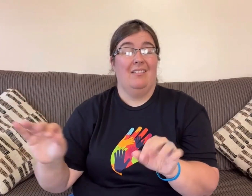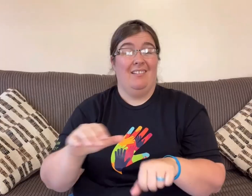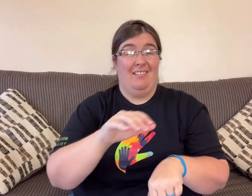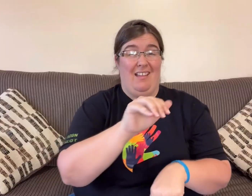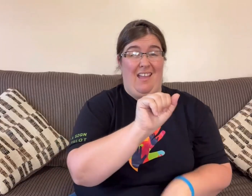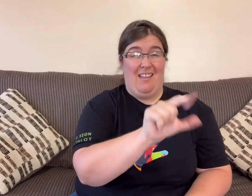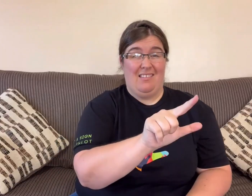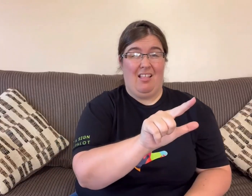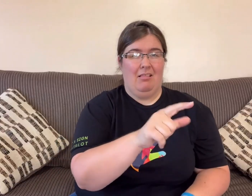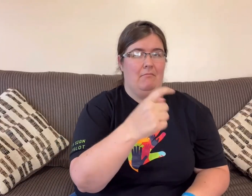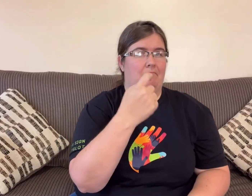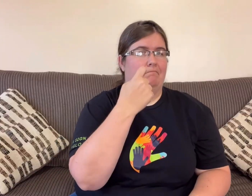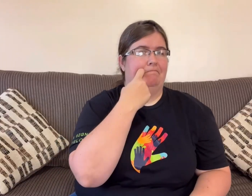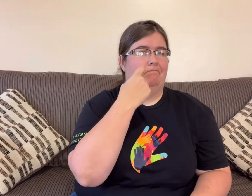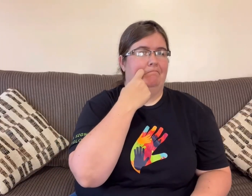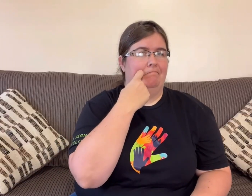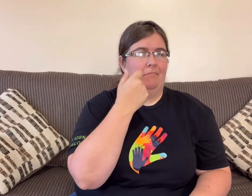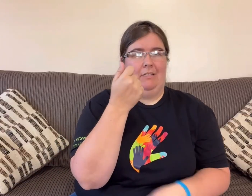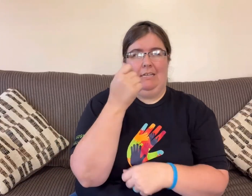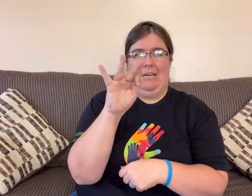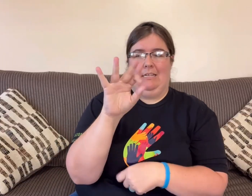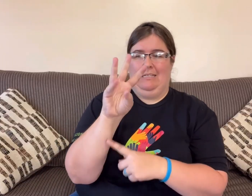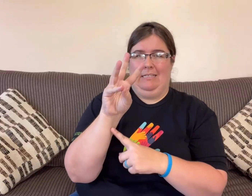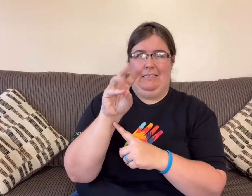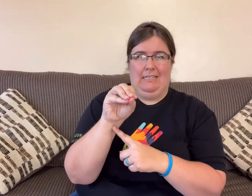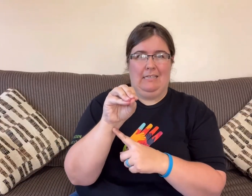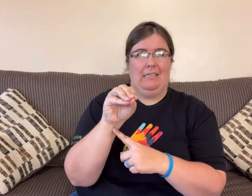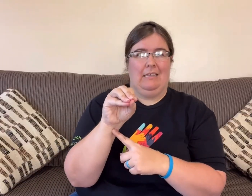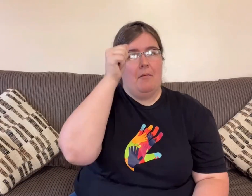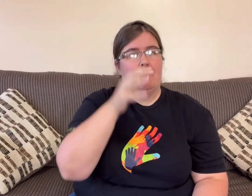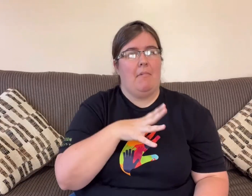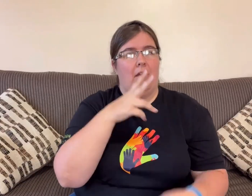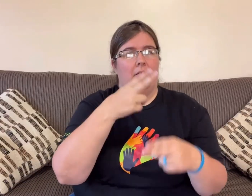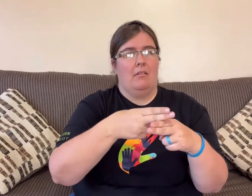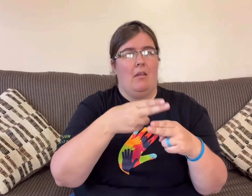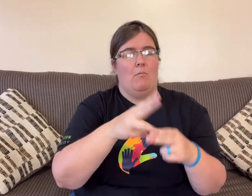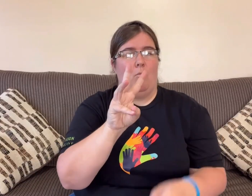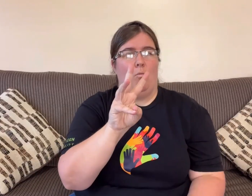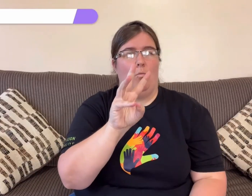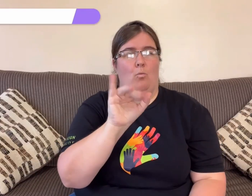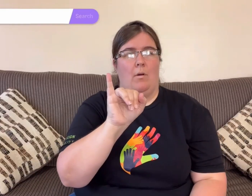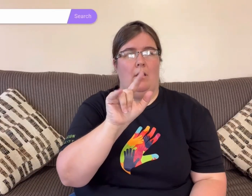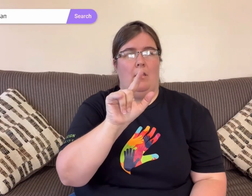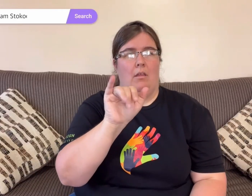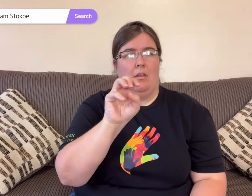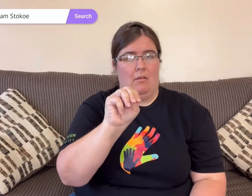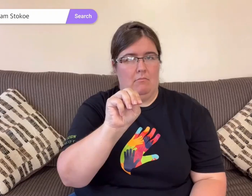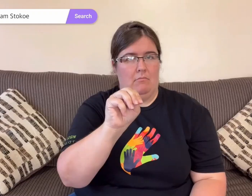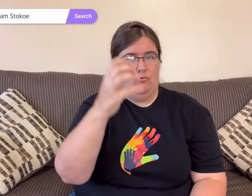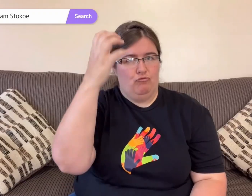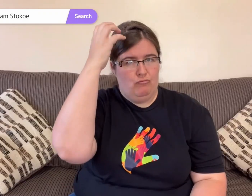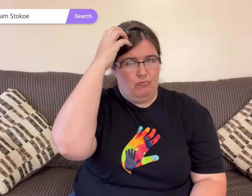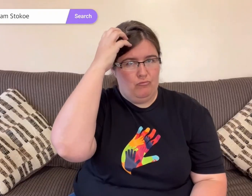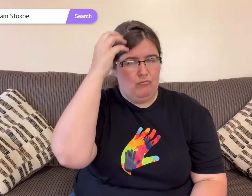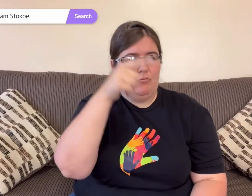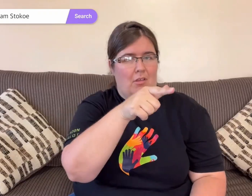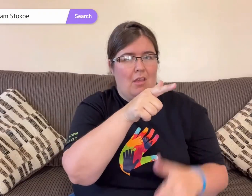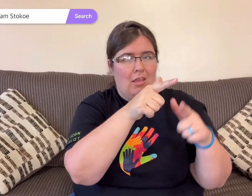recognized as a language. For ASL, this is a recent thing. In 1960, a man named William Stokey, he was a